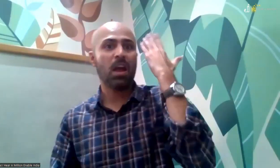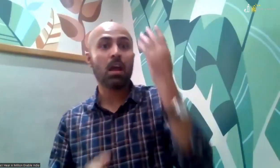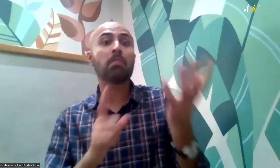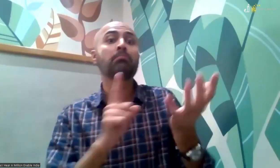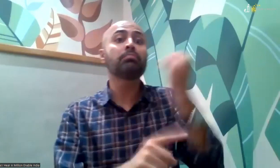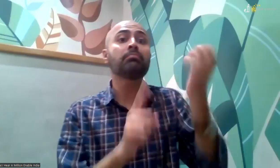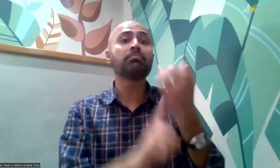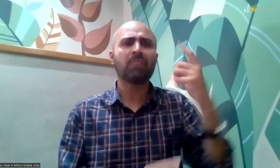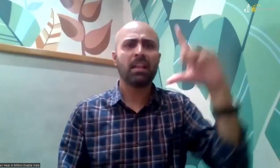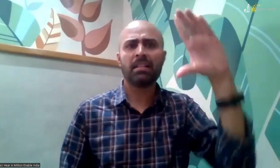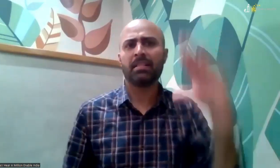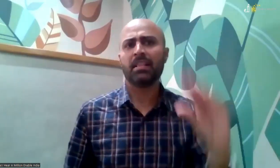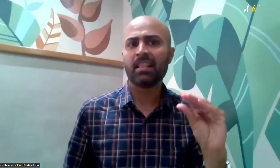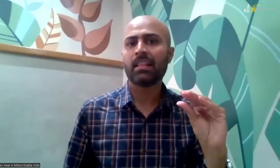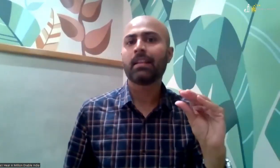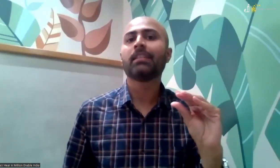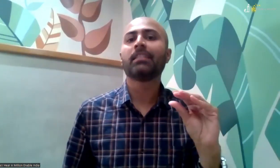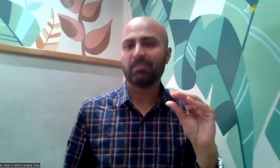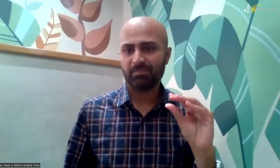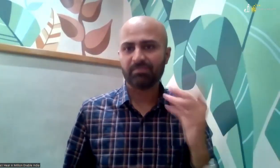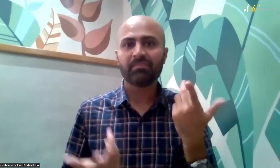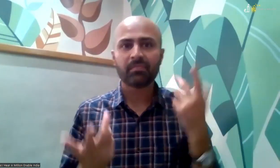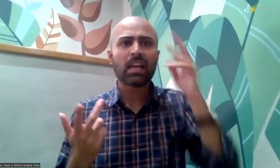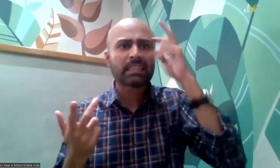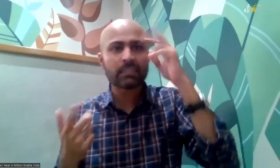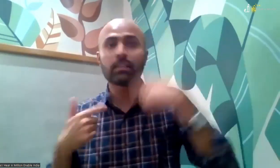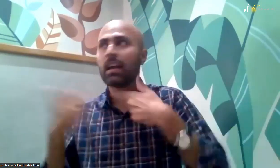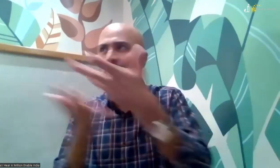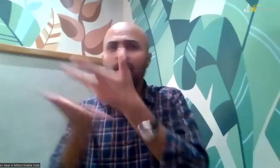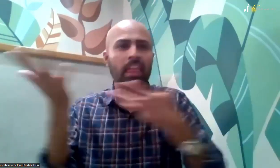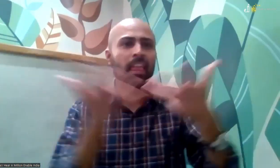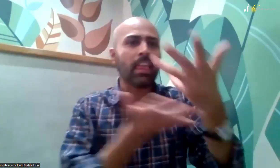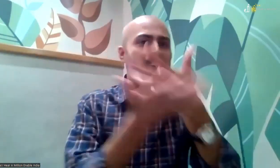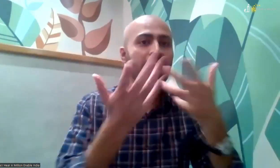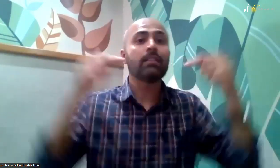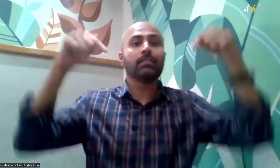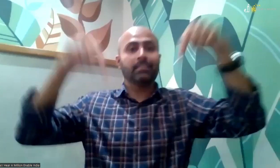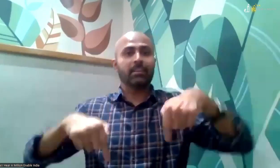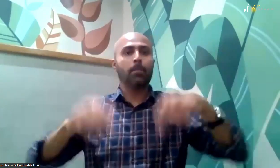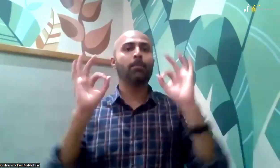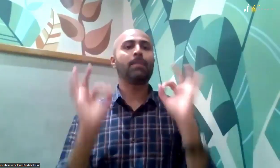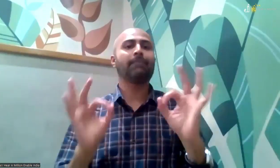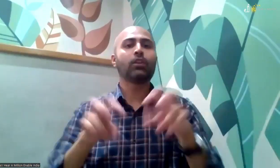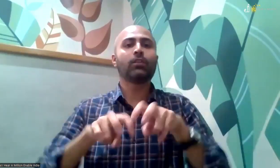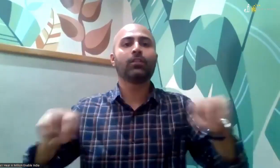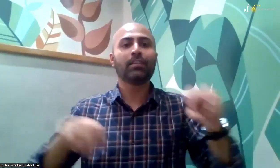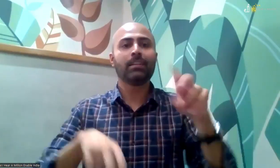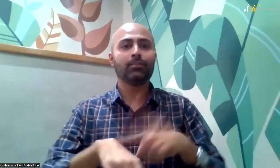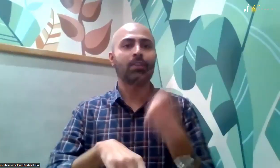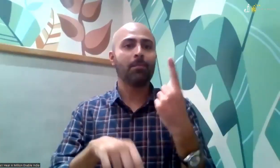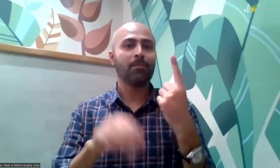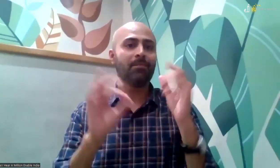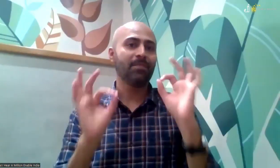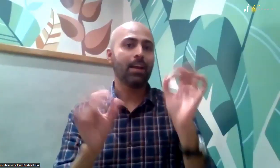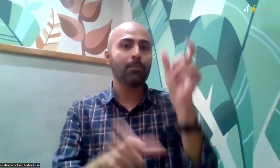those challenges. I think there are multiple of people, right? And who have got the license, there would be very few. So